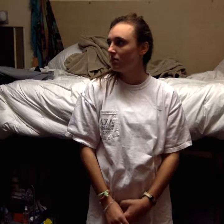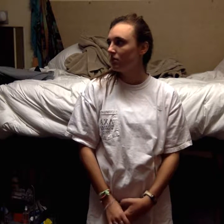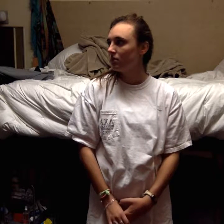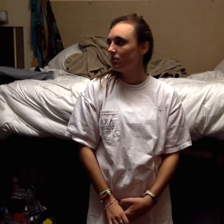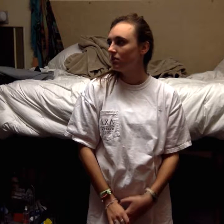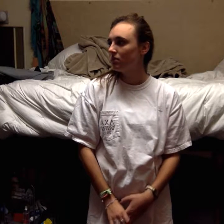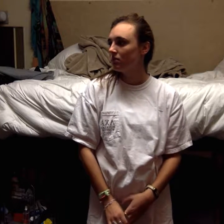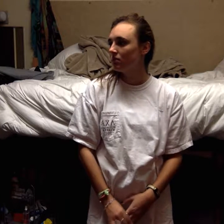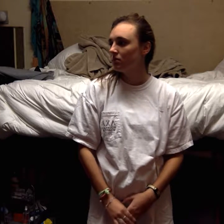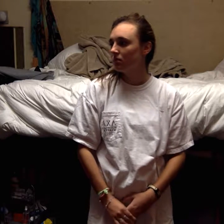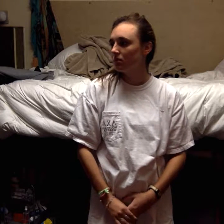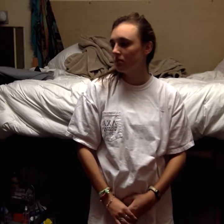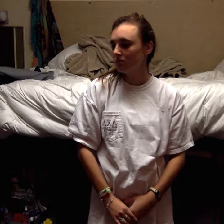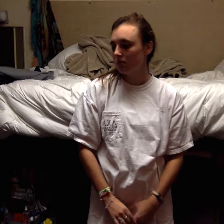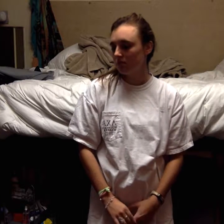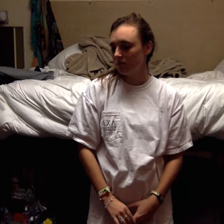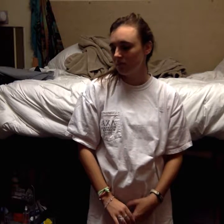Just do the best you can with the ruler.